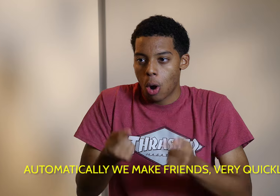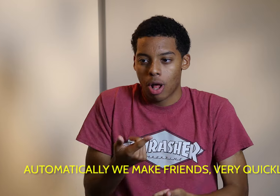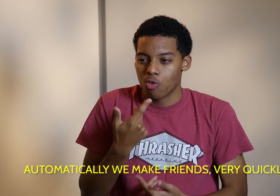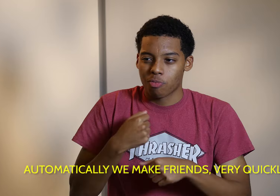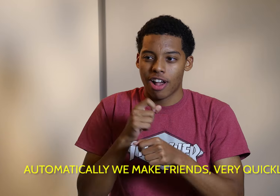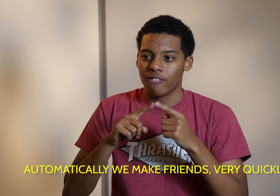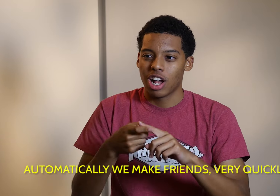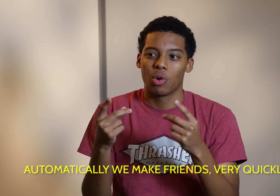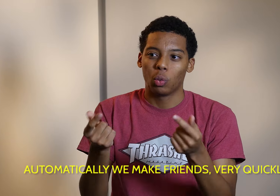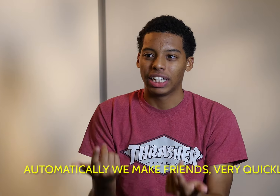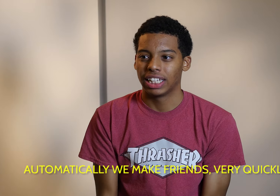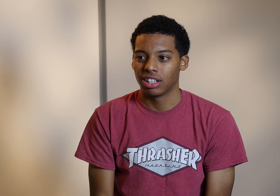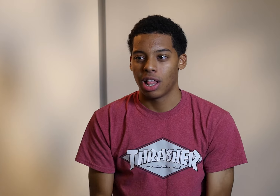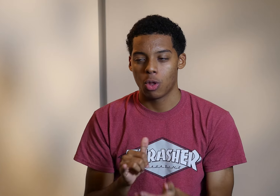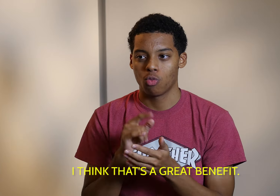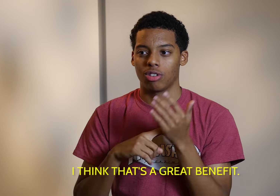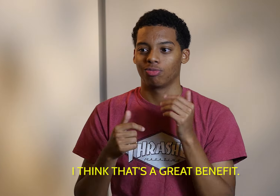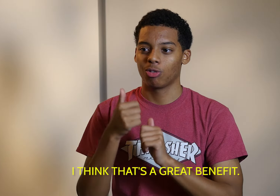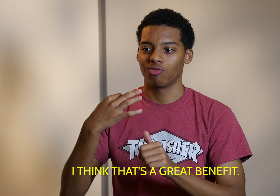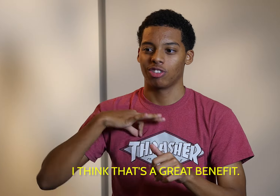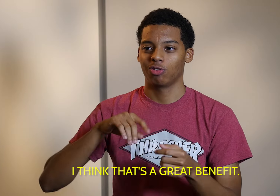make friends very quickly. I think that's a great benefit.